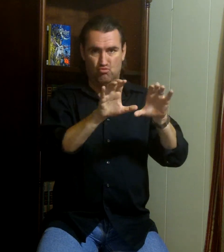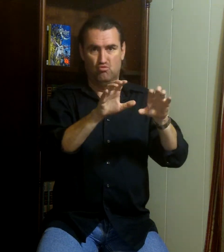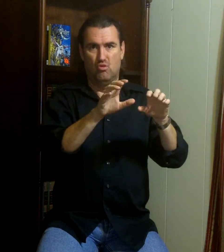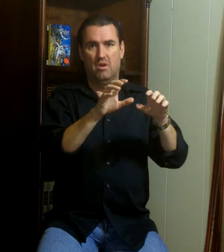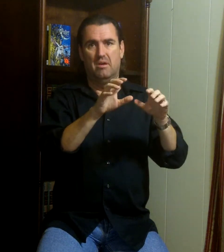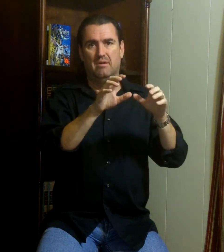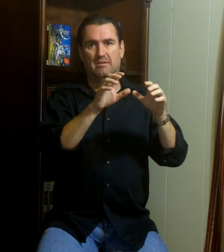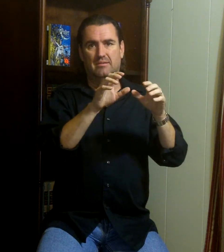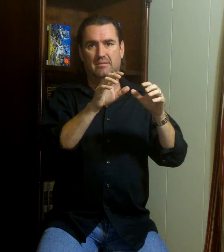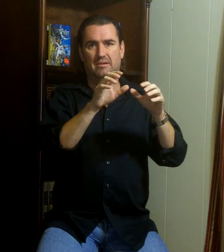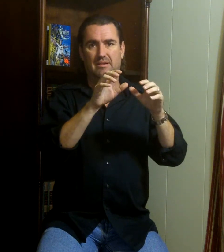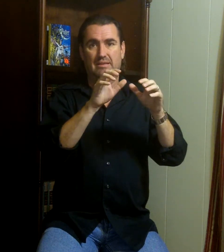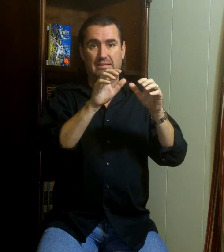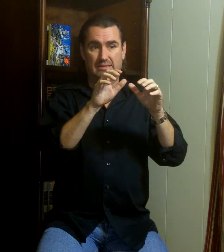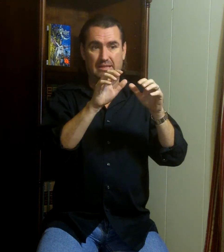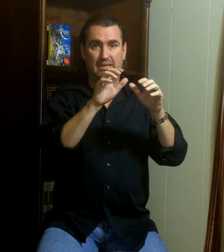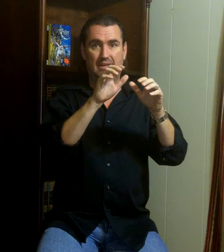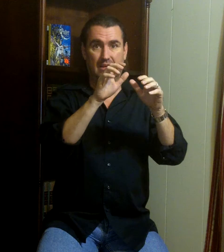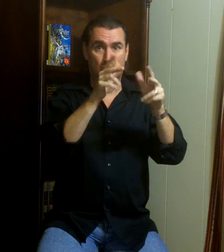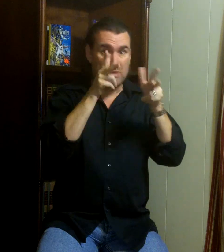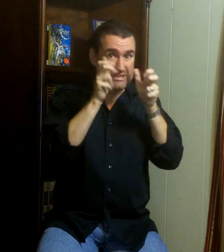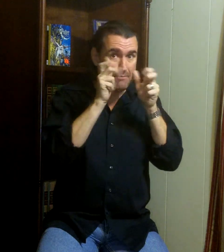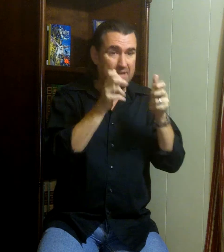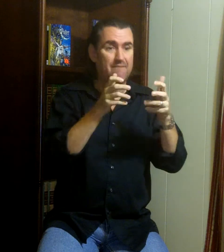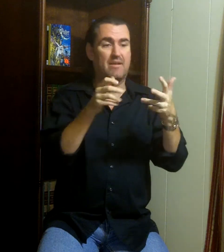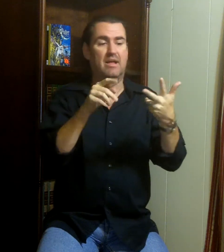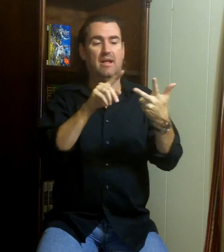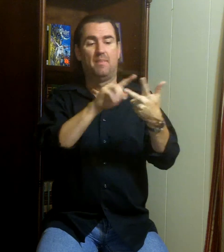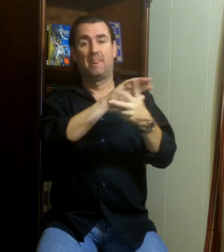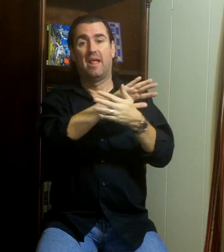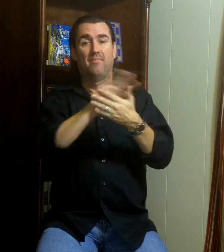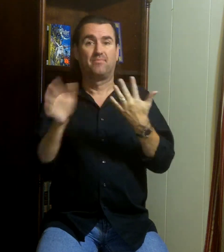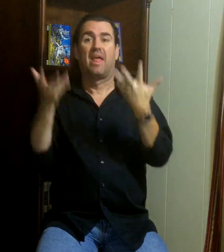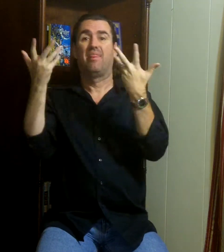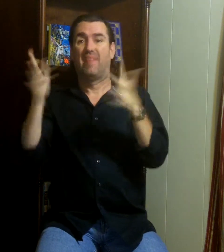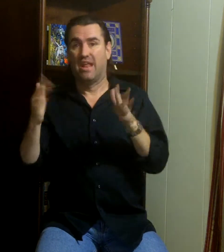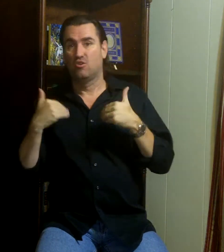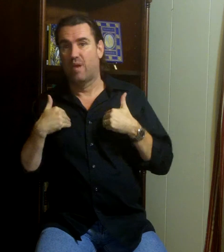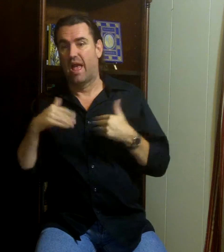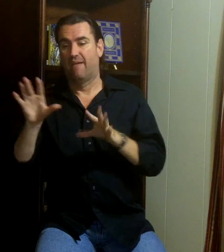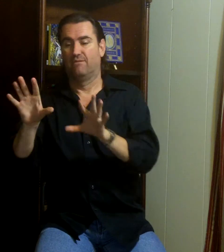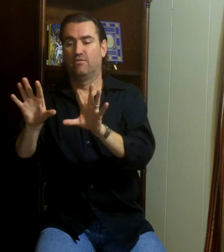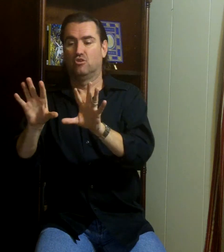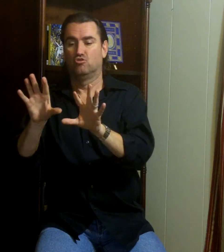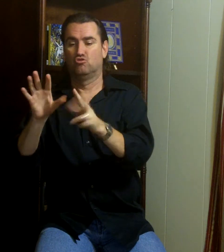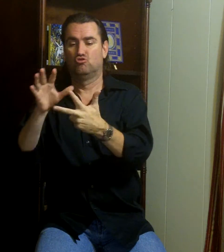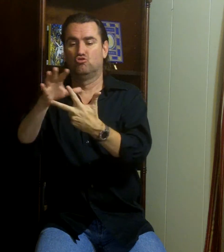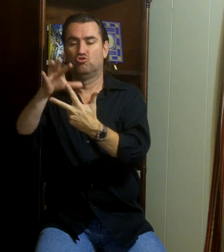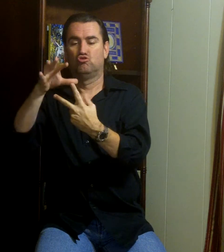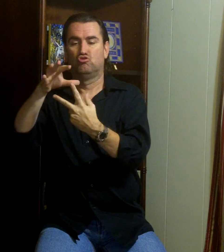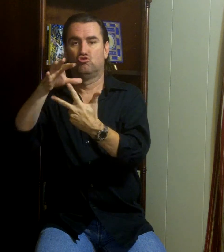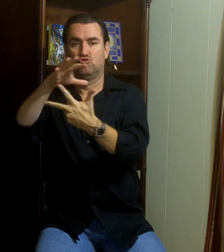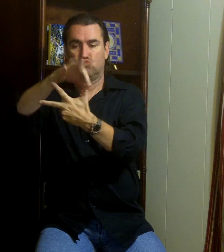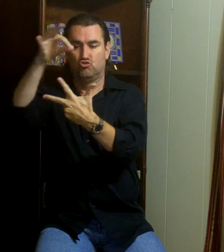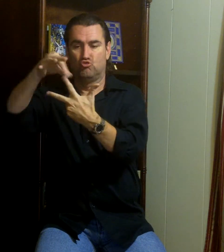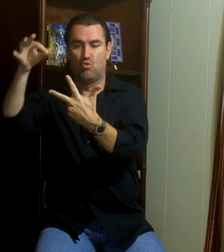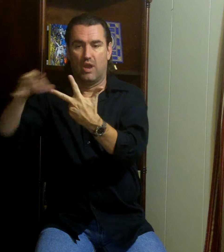you'll be given the option of, do you want to take an elementary level signing evaluation where you're listening